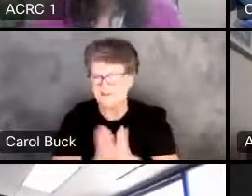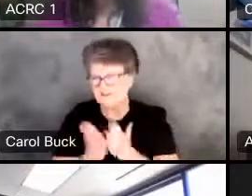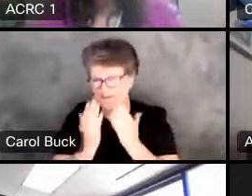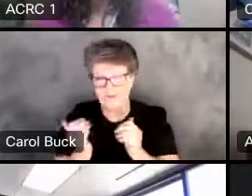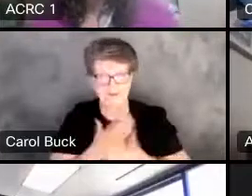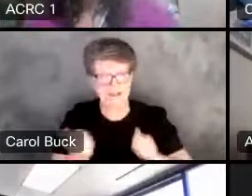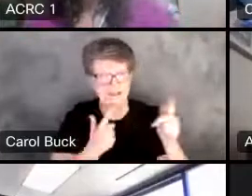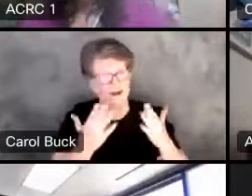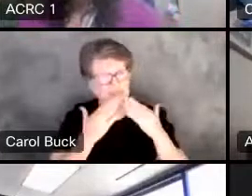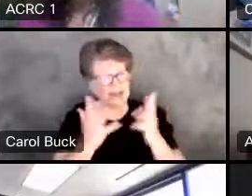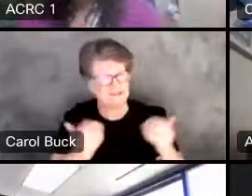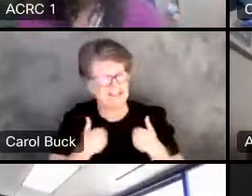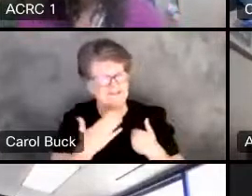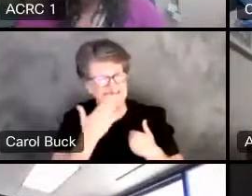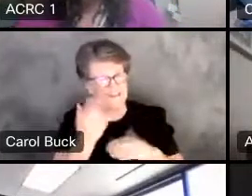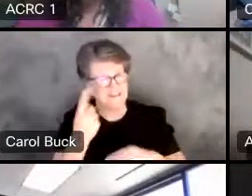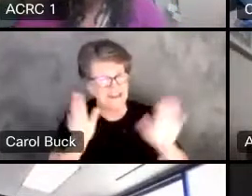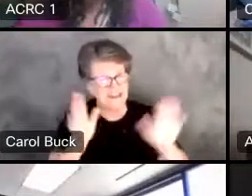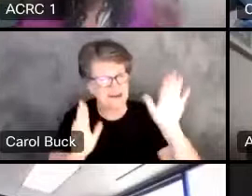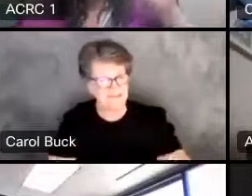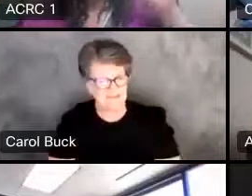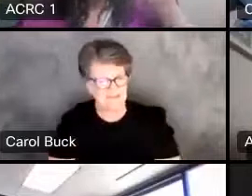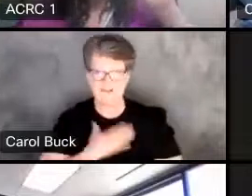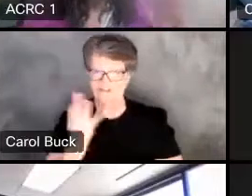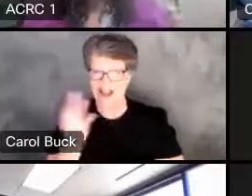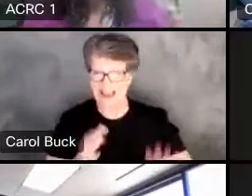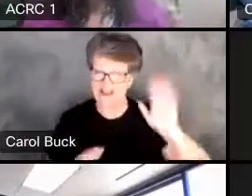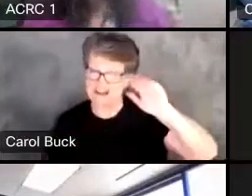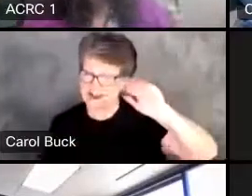all. Thank you so much. Thank you. Happy Friday.